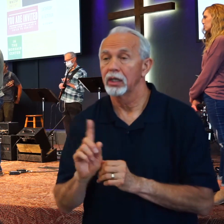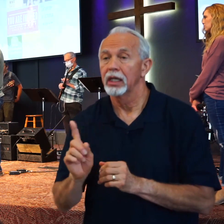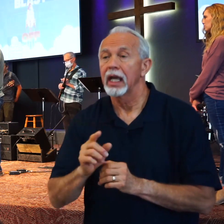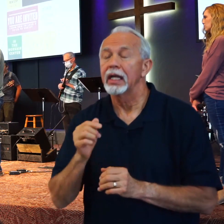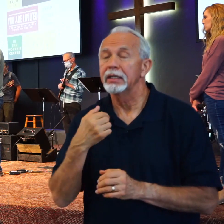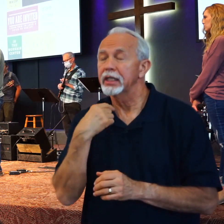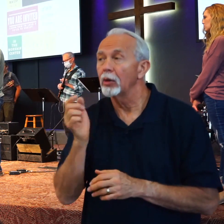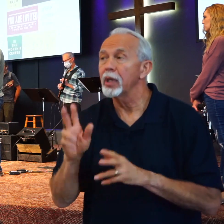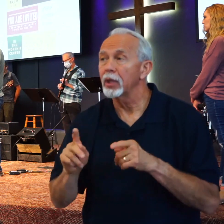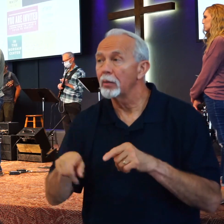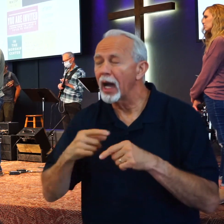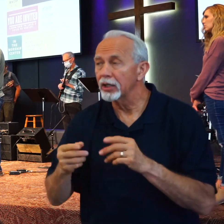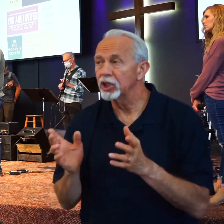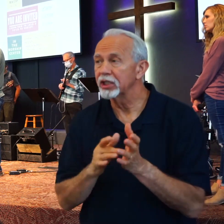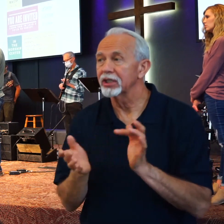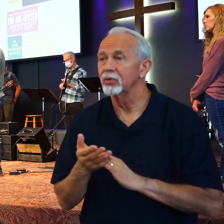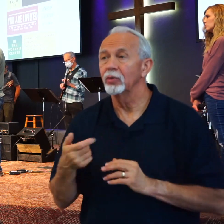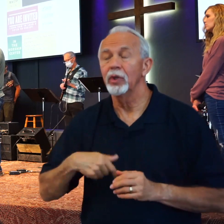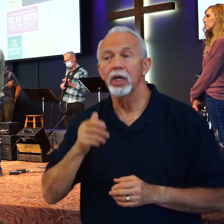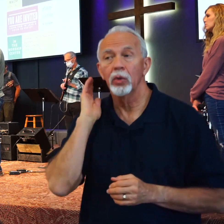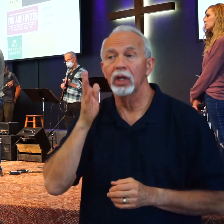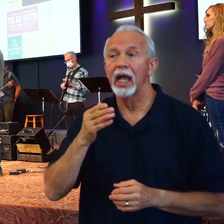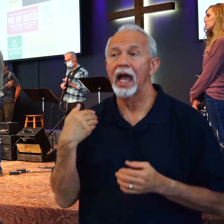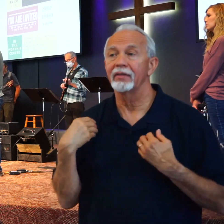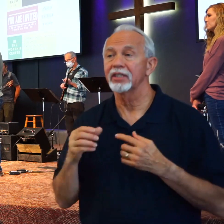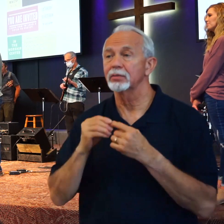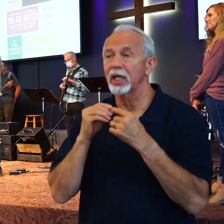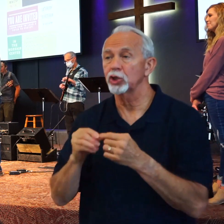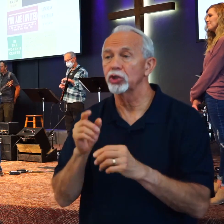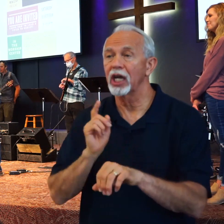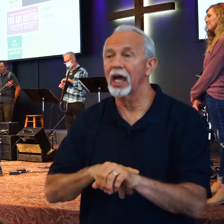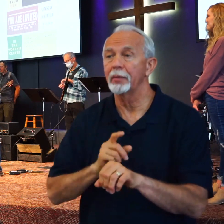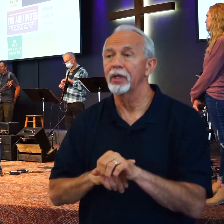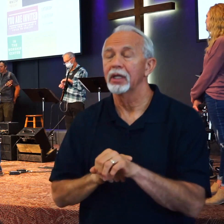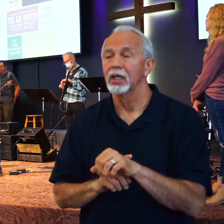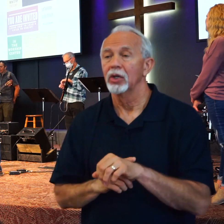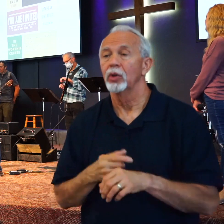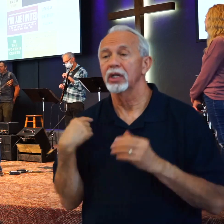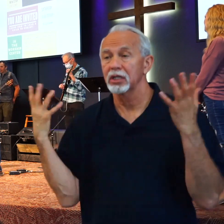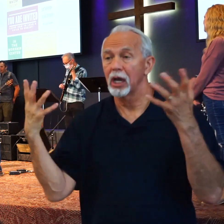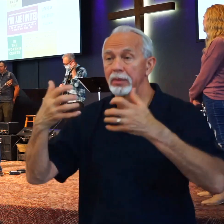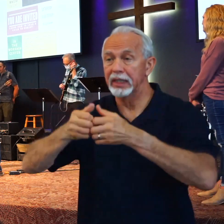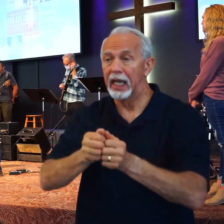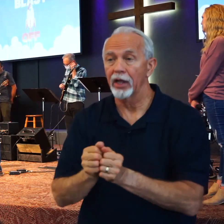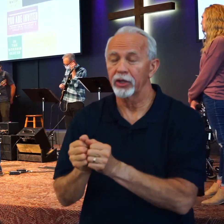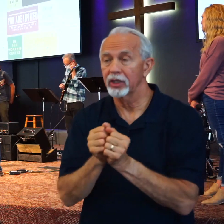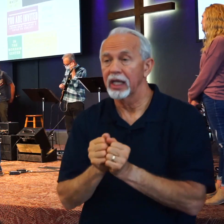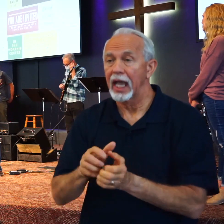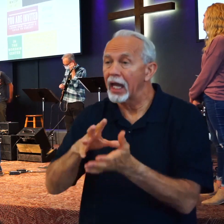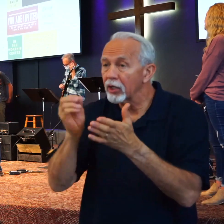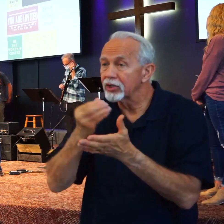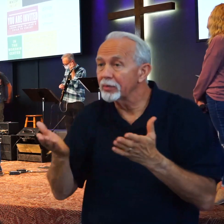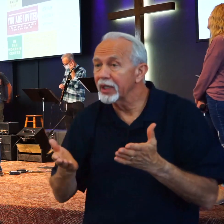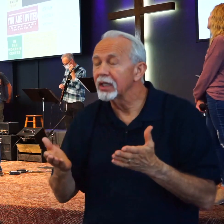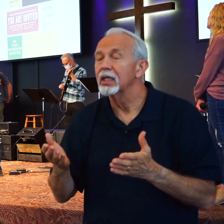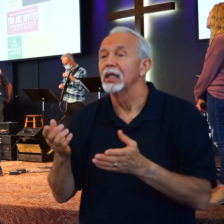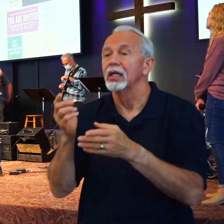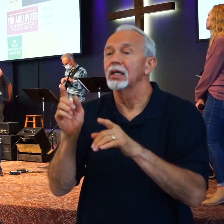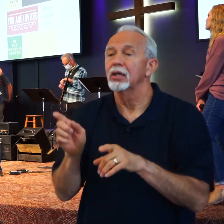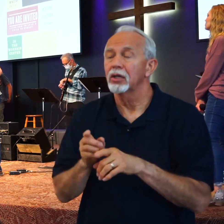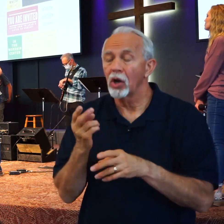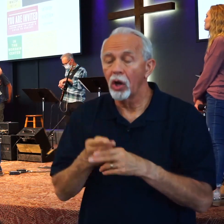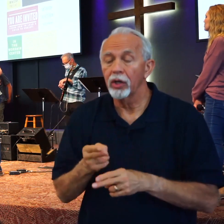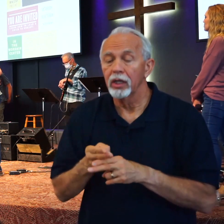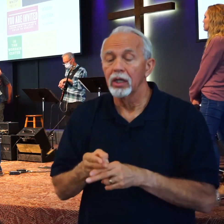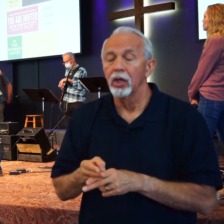Jesus. And so we're going to have a special time where we're going to get together and we're going to learn something called a wordless book.